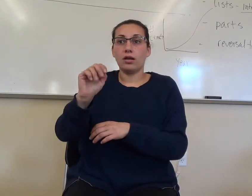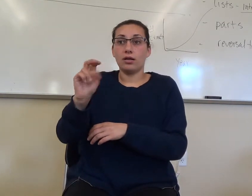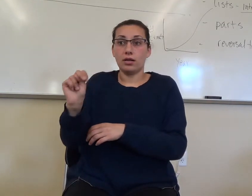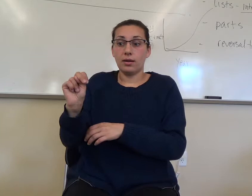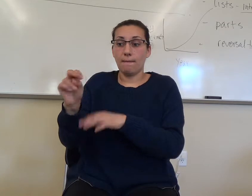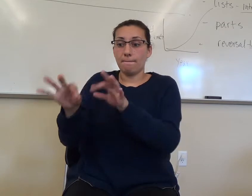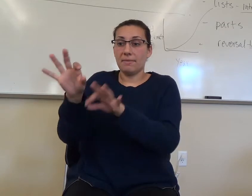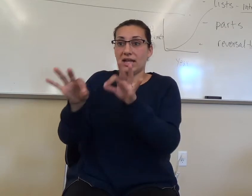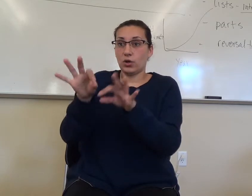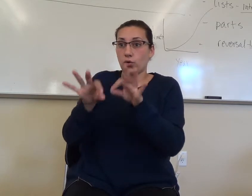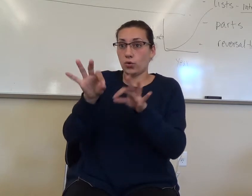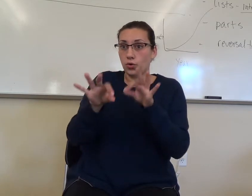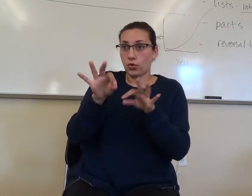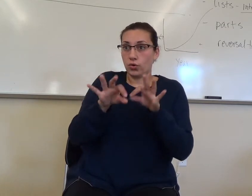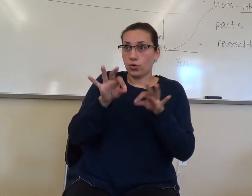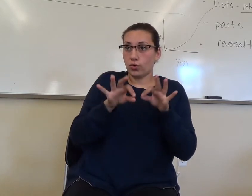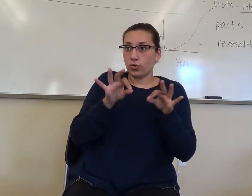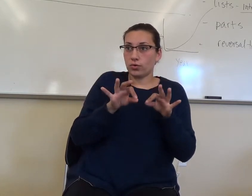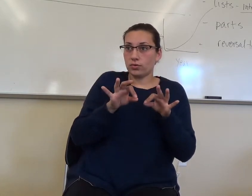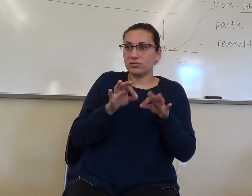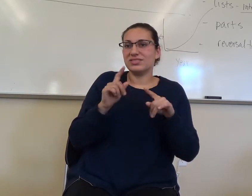technology. Also the